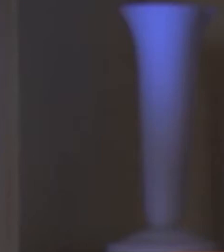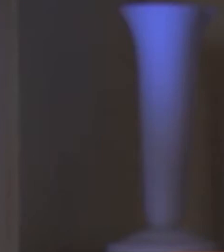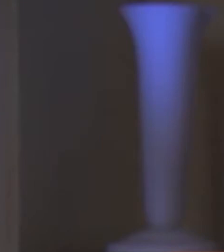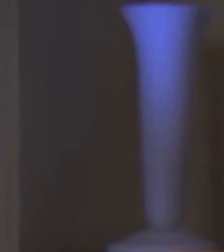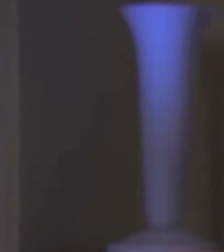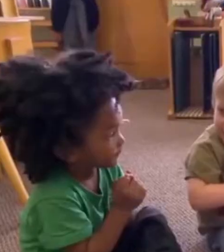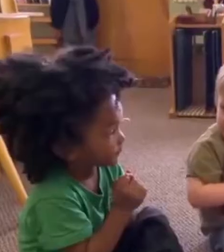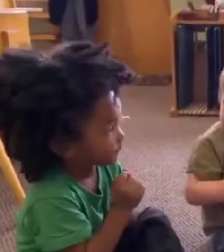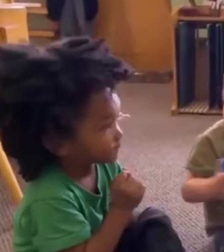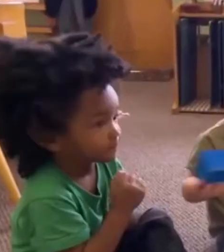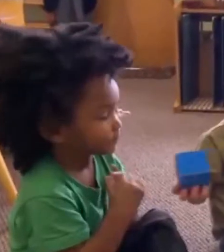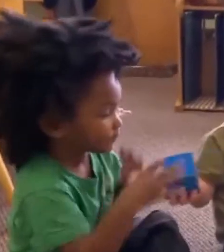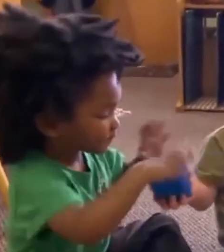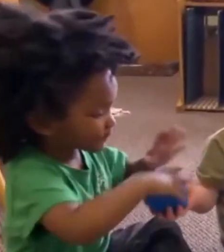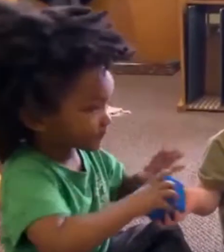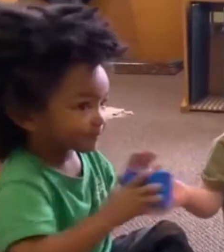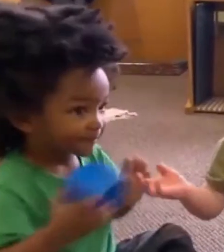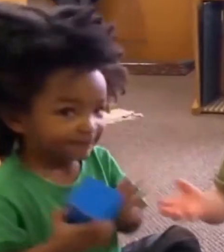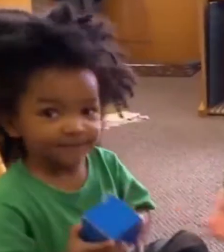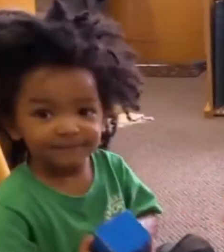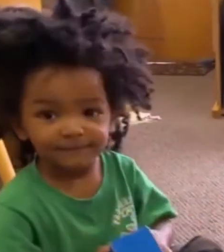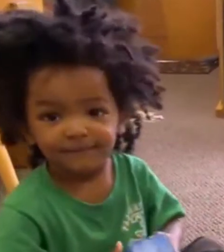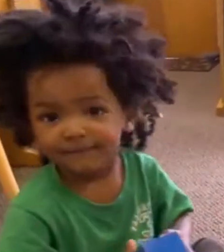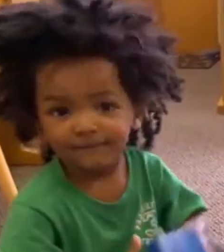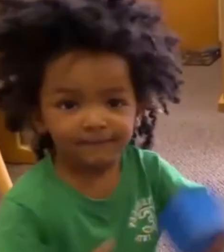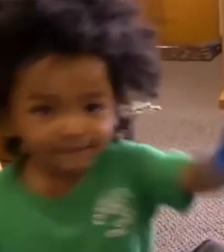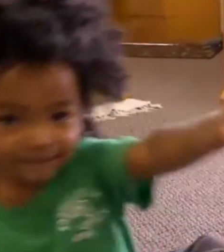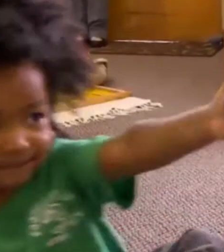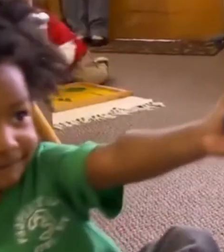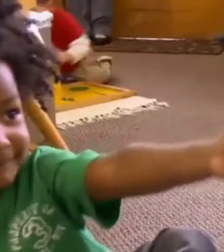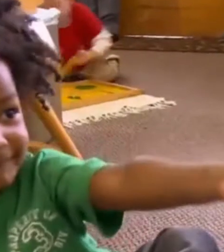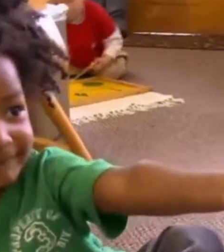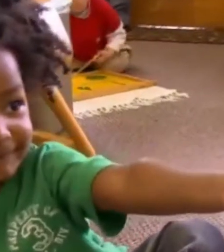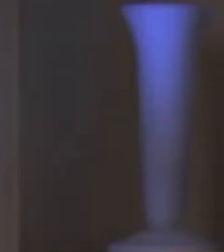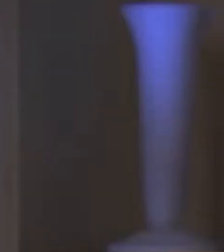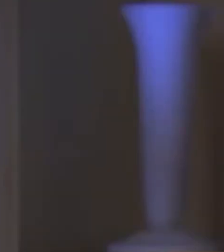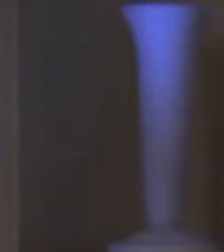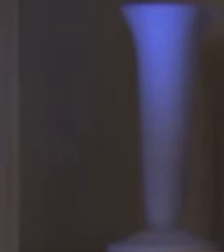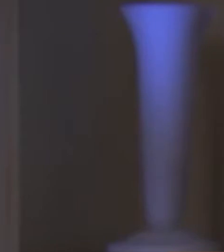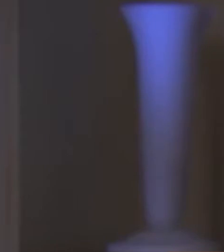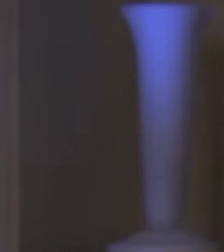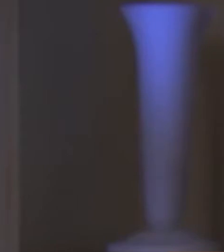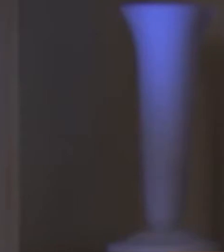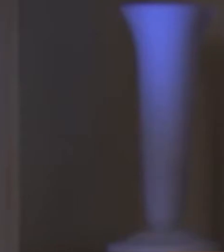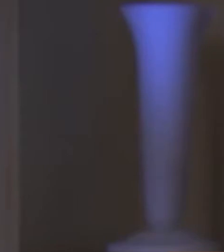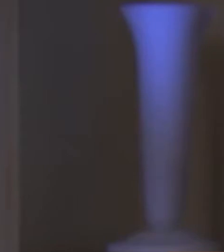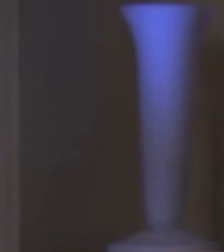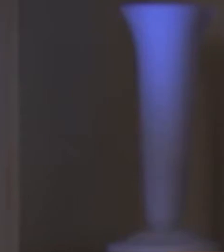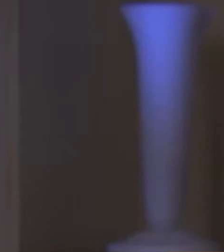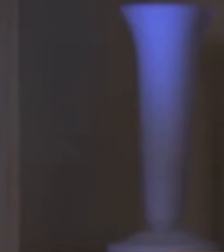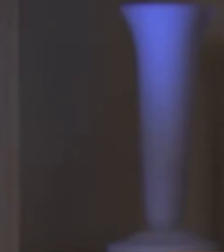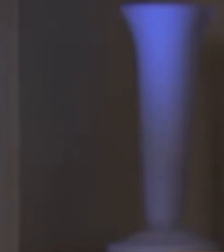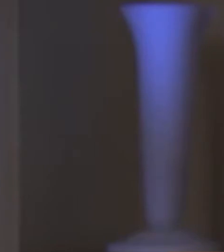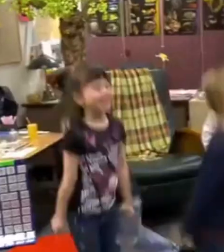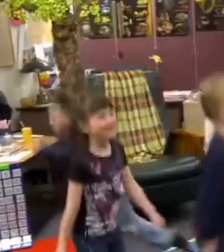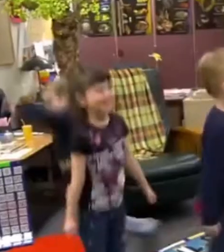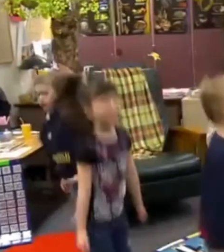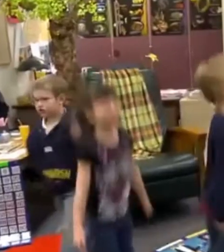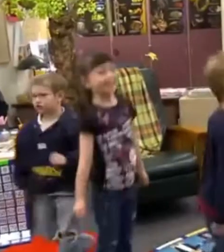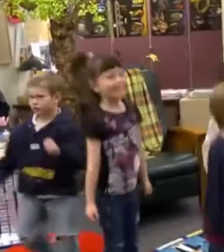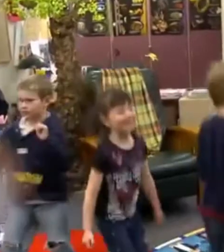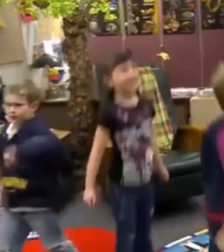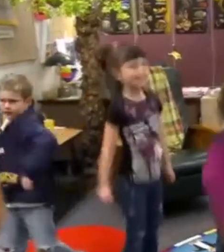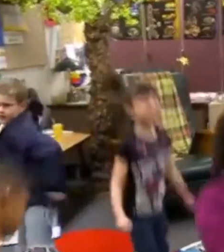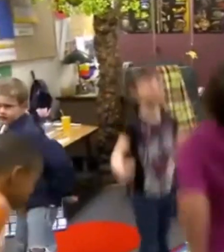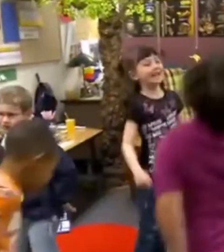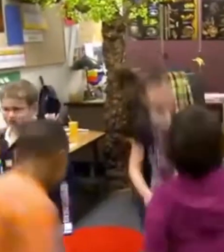doing and let the other child take a turn. Cute. But when it's your turn again, you also have to remember what